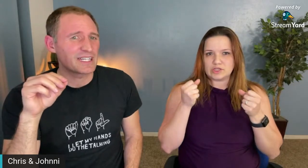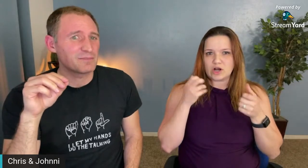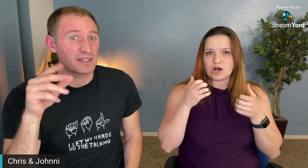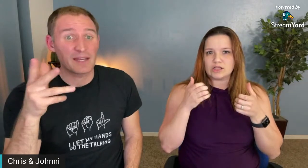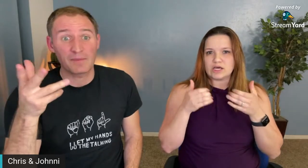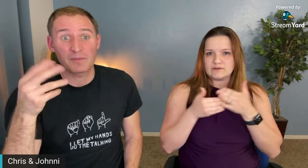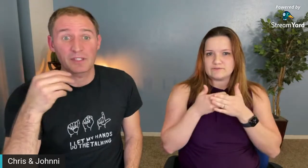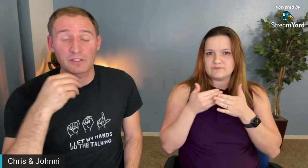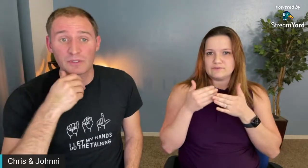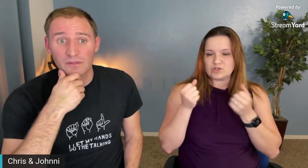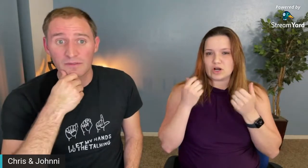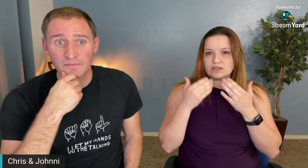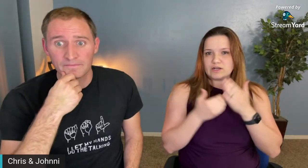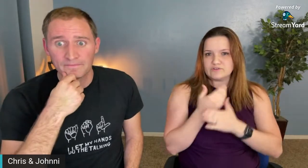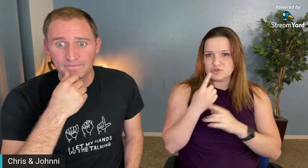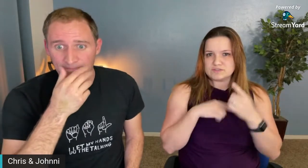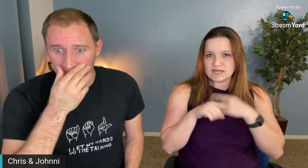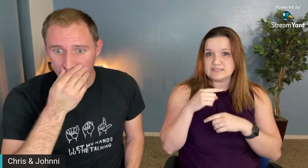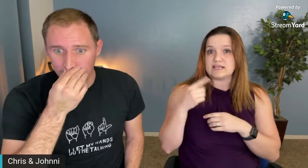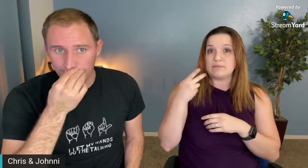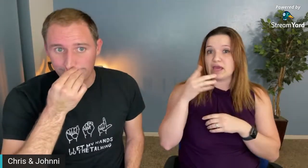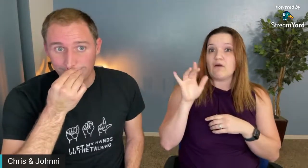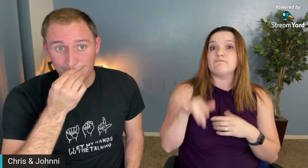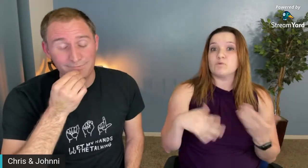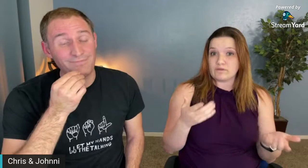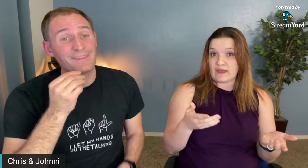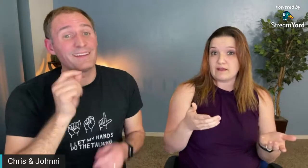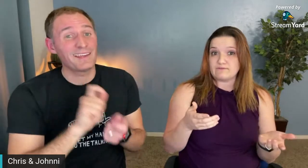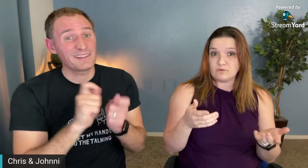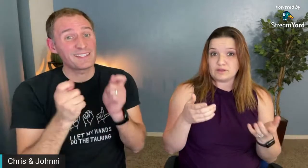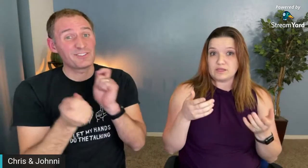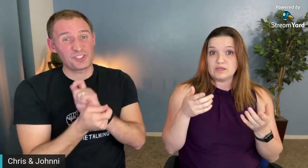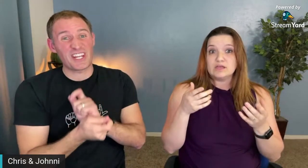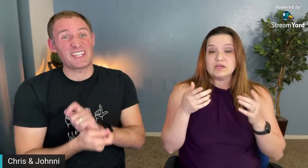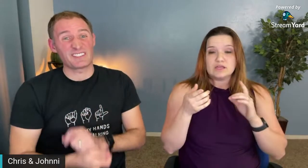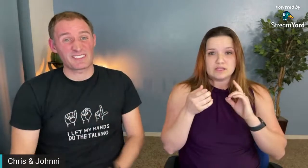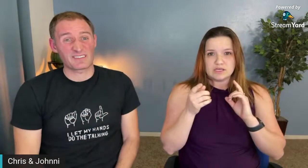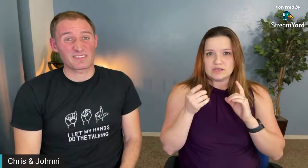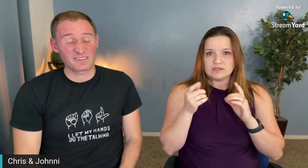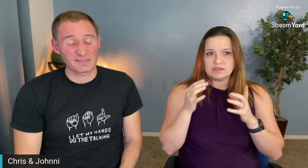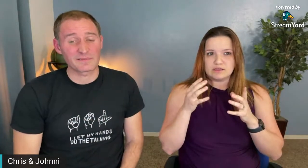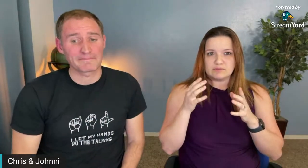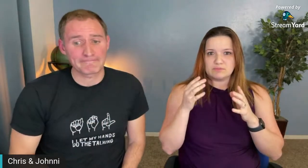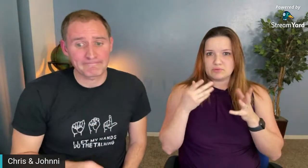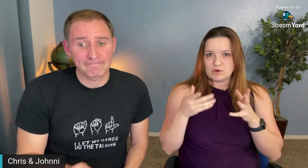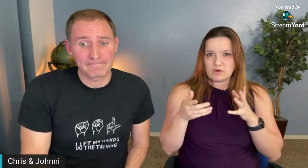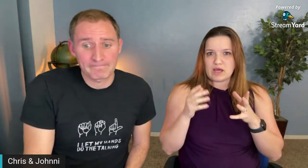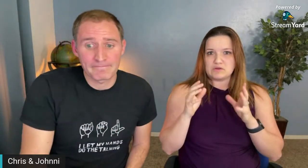but that'd be a good one. There are a lot of new signs coming out for that. And they do change. The pronouns,